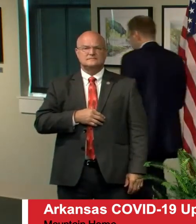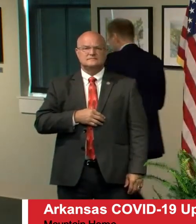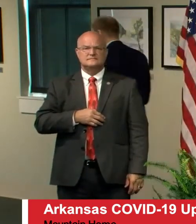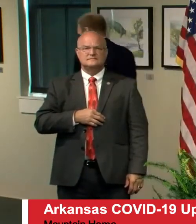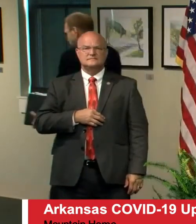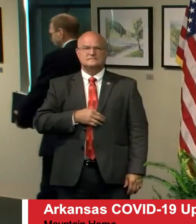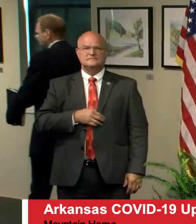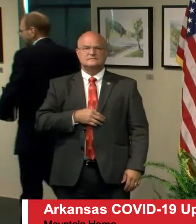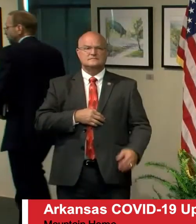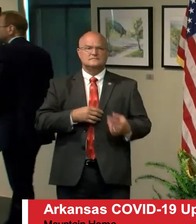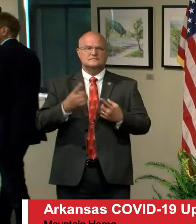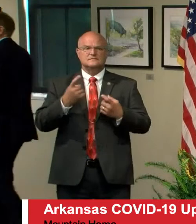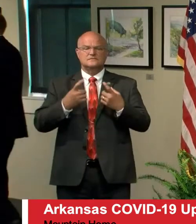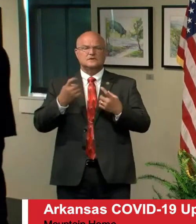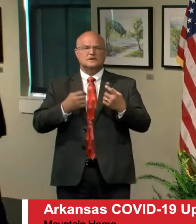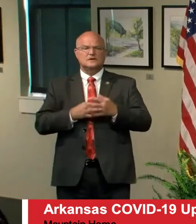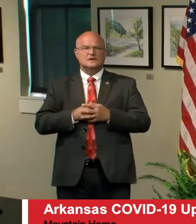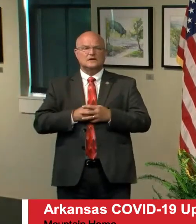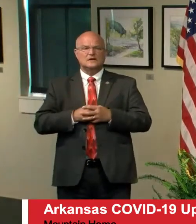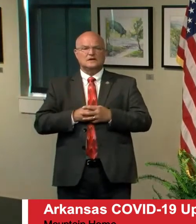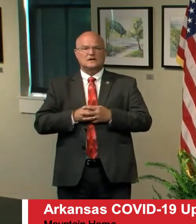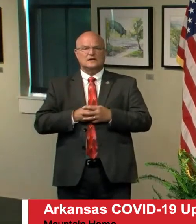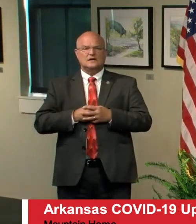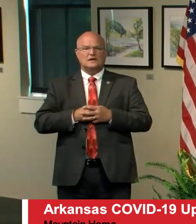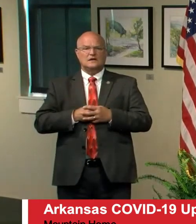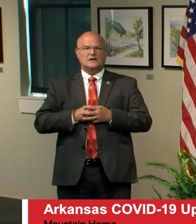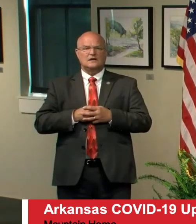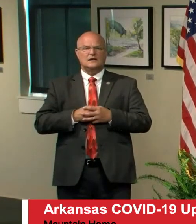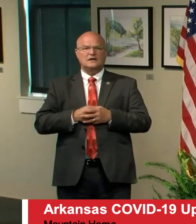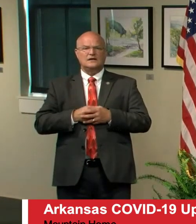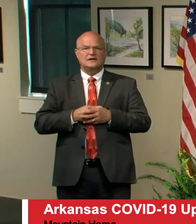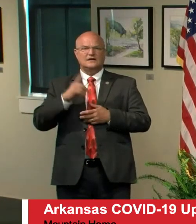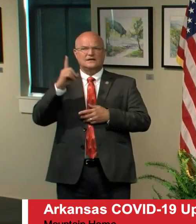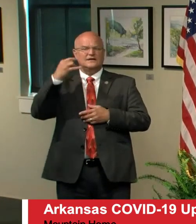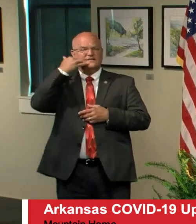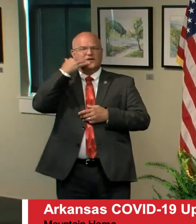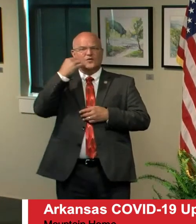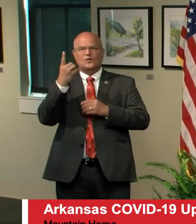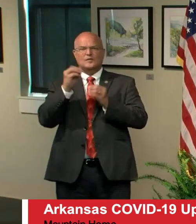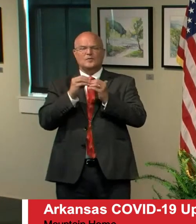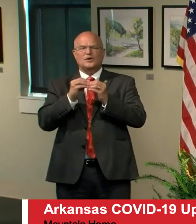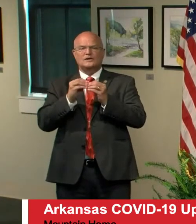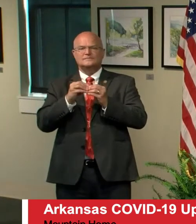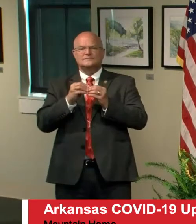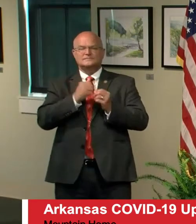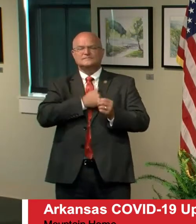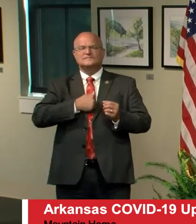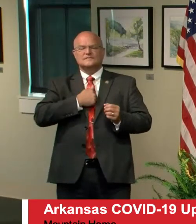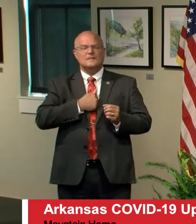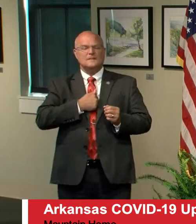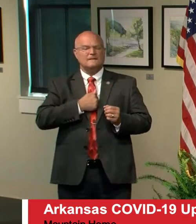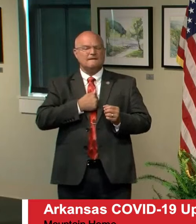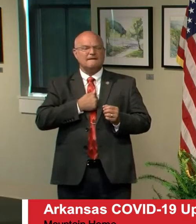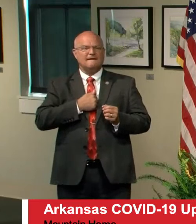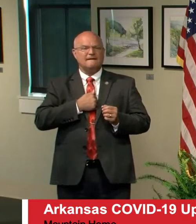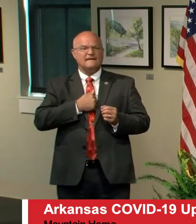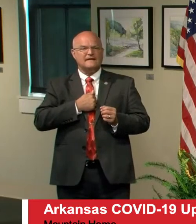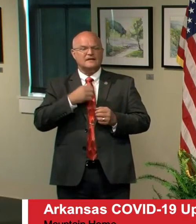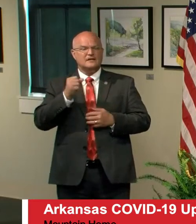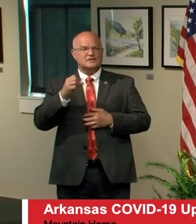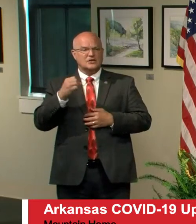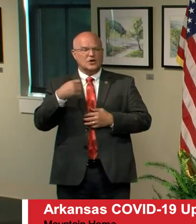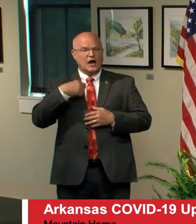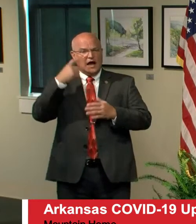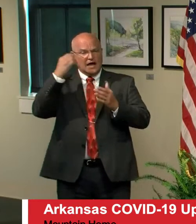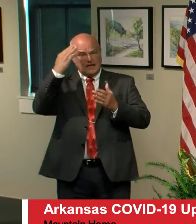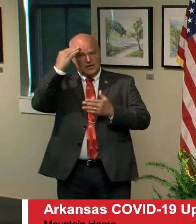Are there any other questions? Sorry, I have one more. I apologize. So I